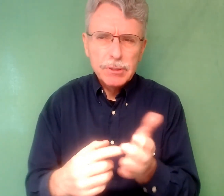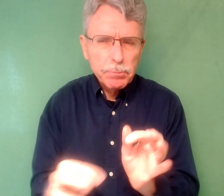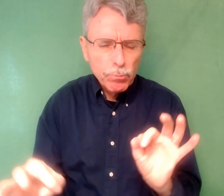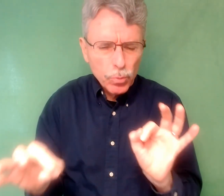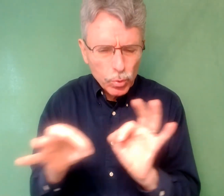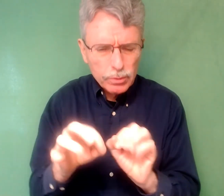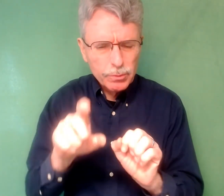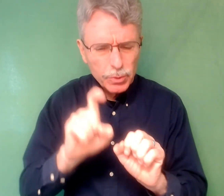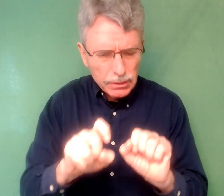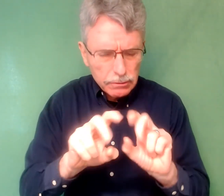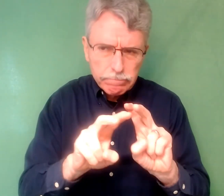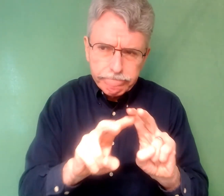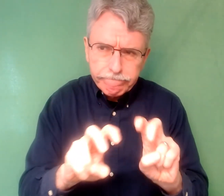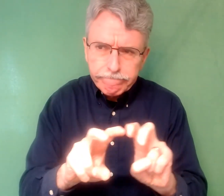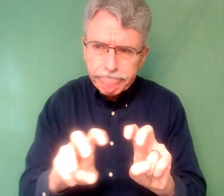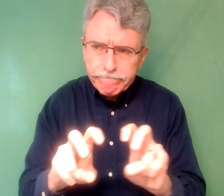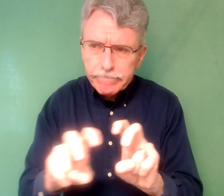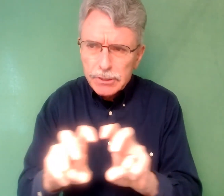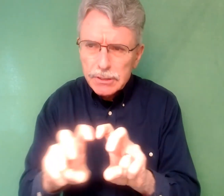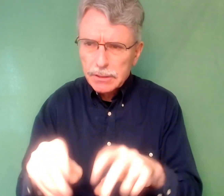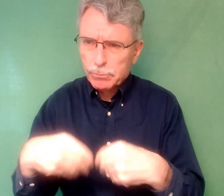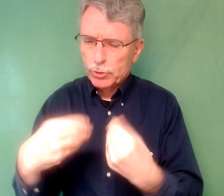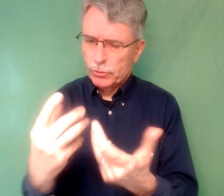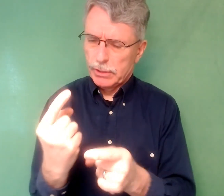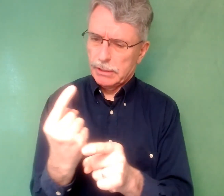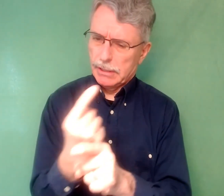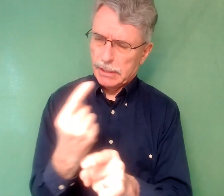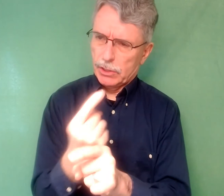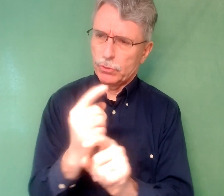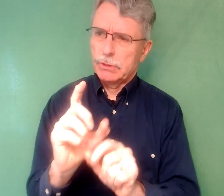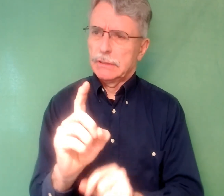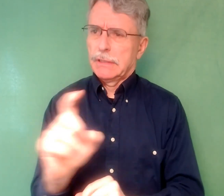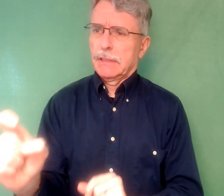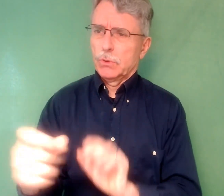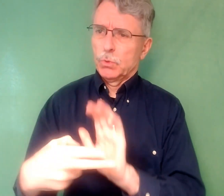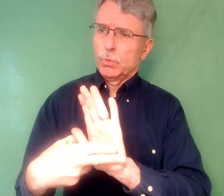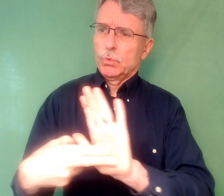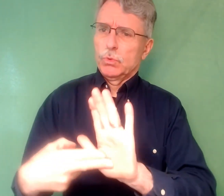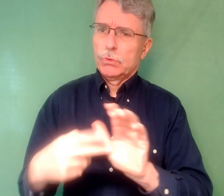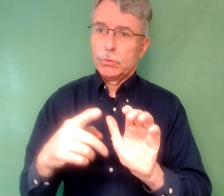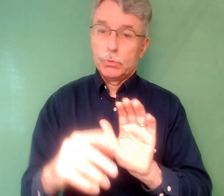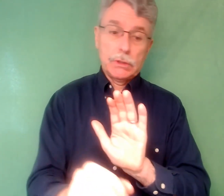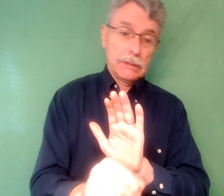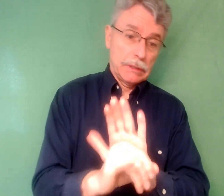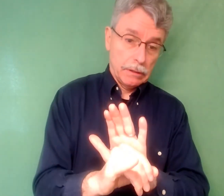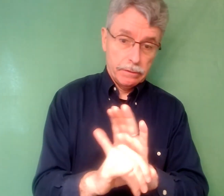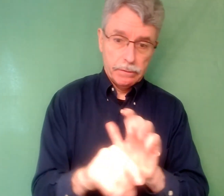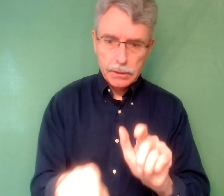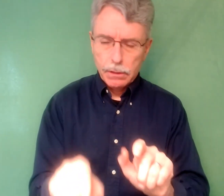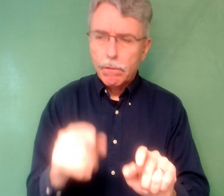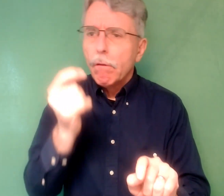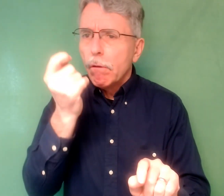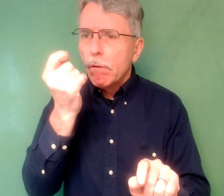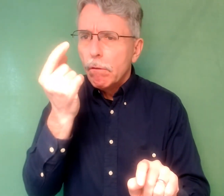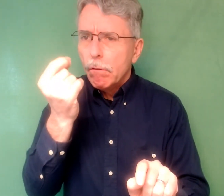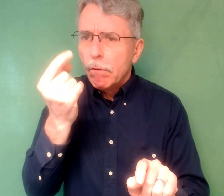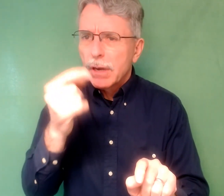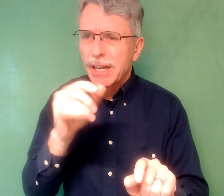offenders. These resources include steps in planning a parole package, as well as community resources such as